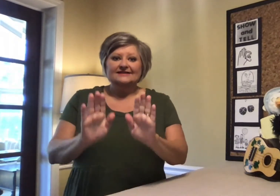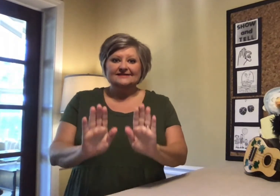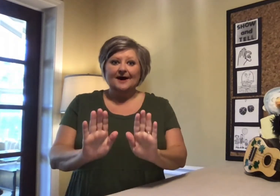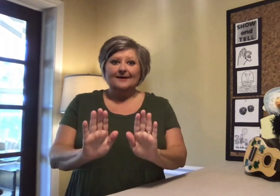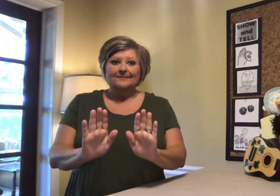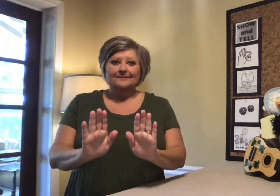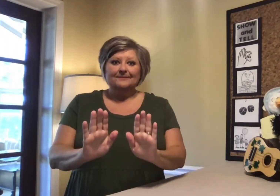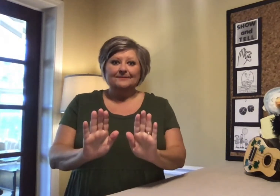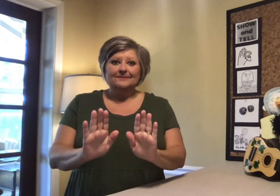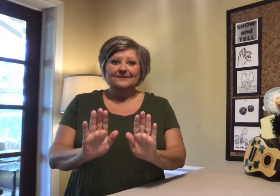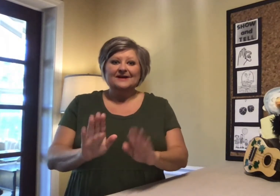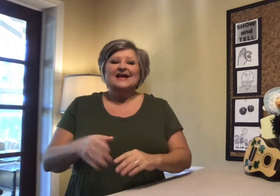stop.